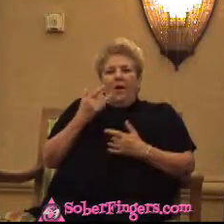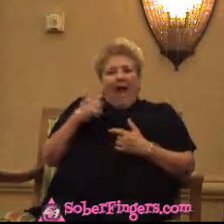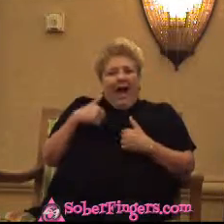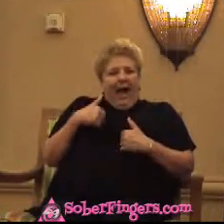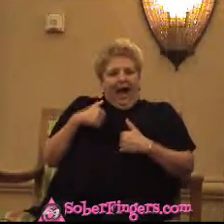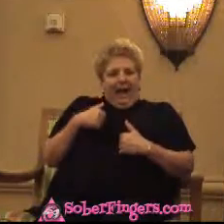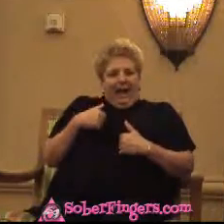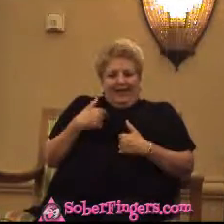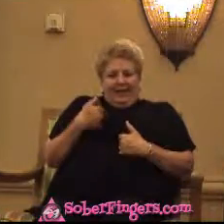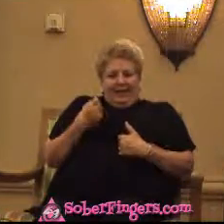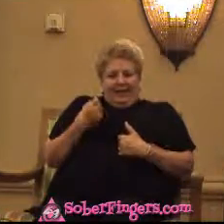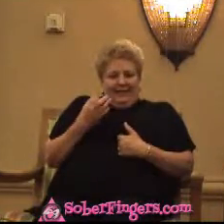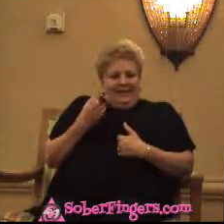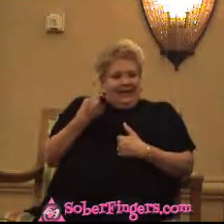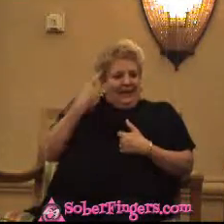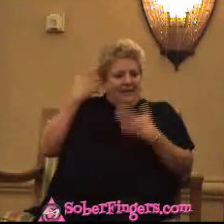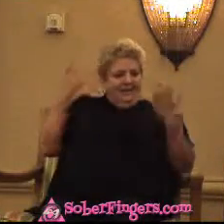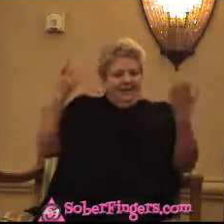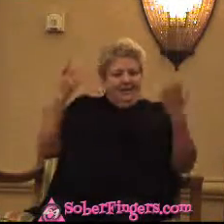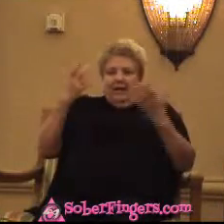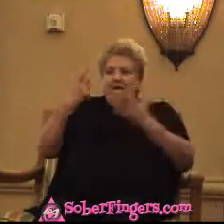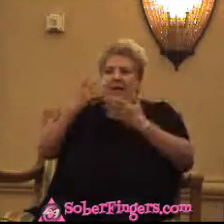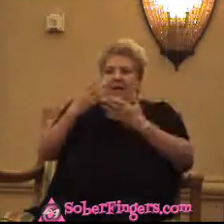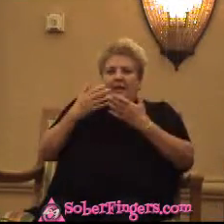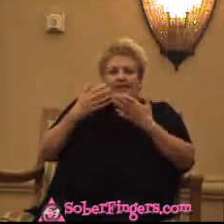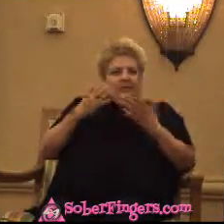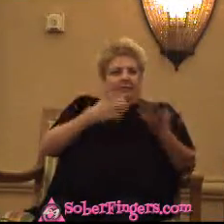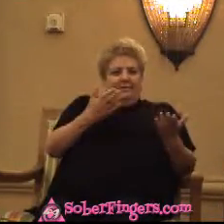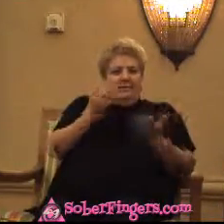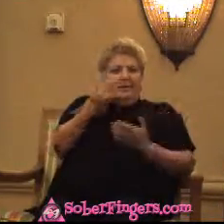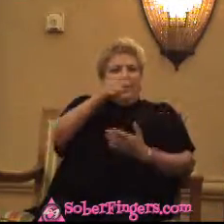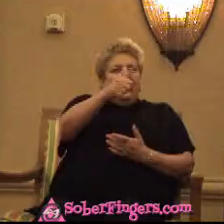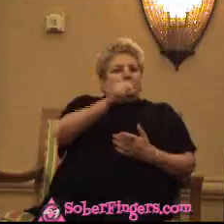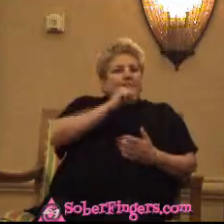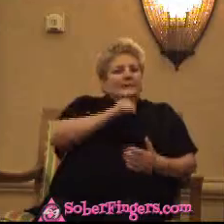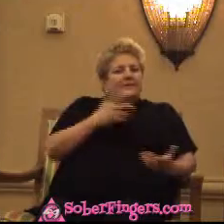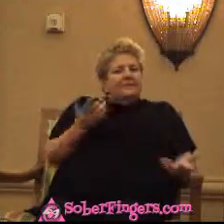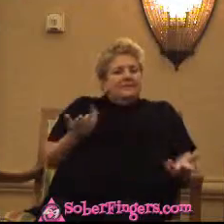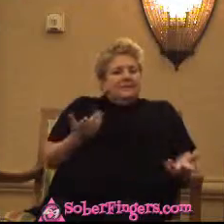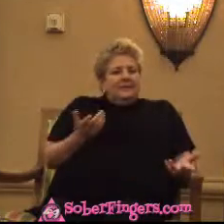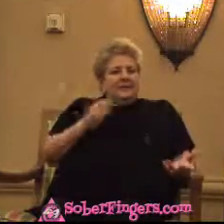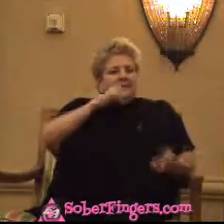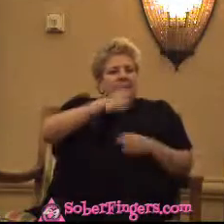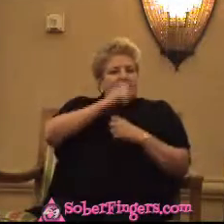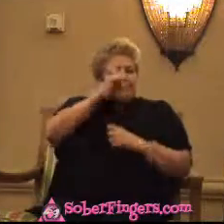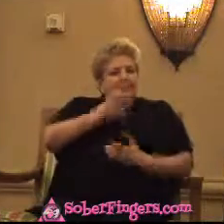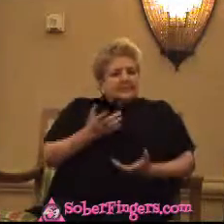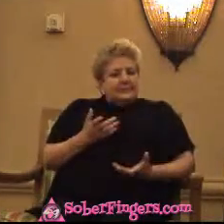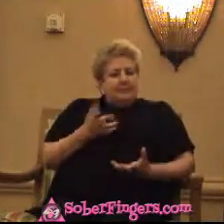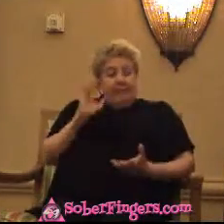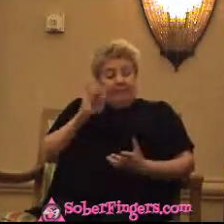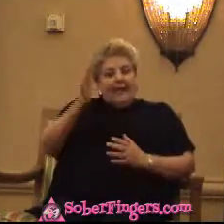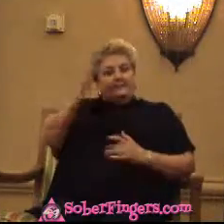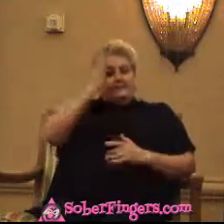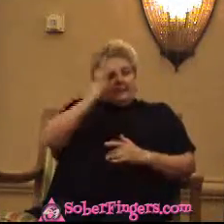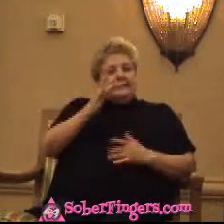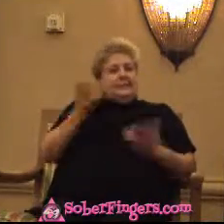and these guys, I don't understand. I don't know what it is. But that's this disease of alcoholism.